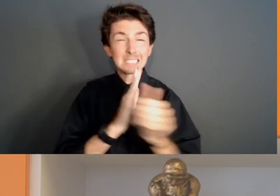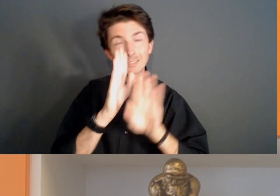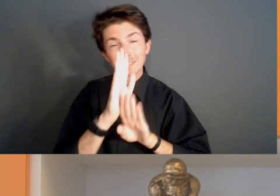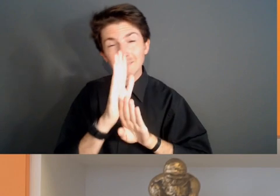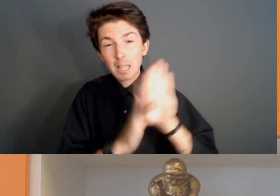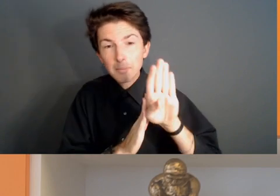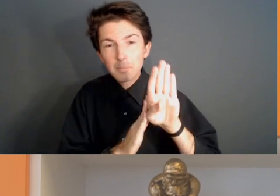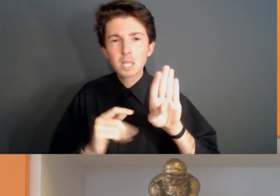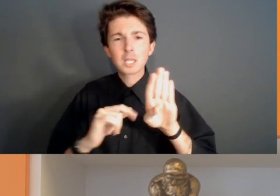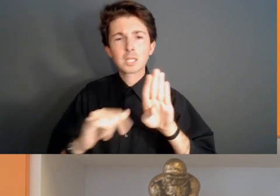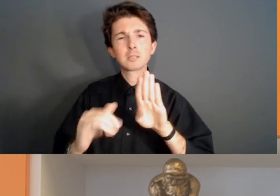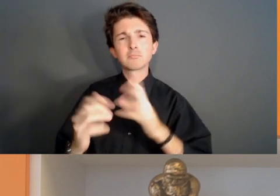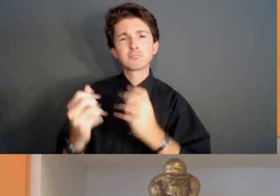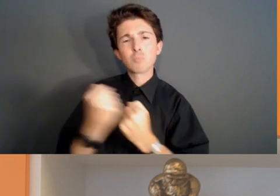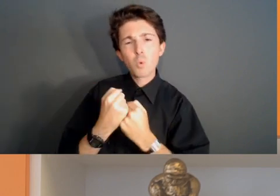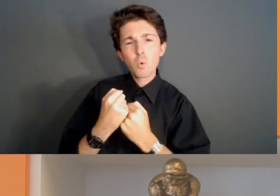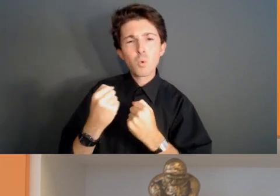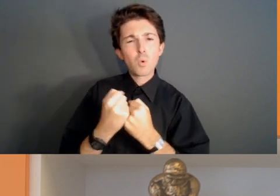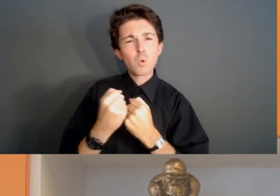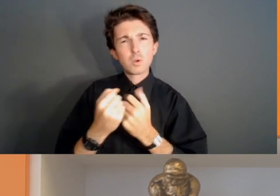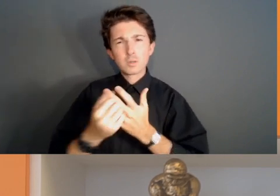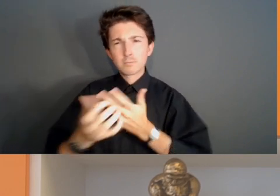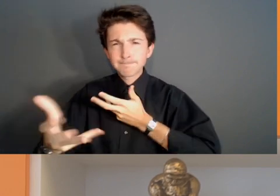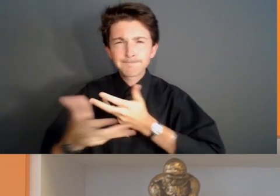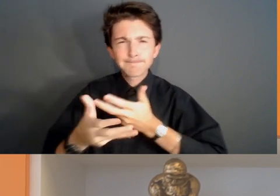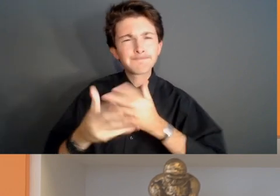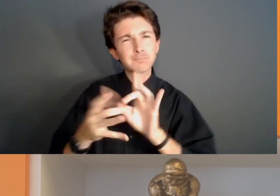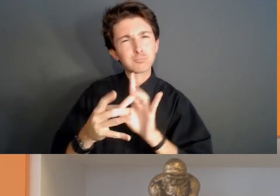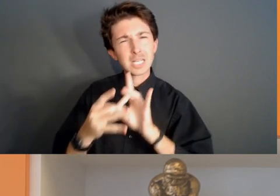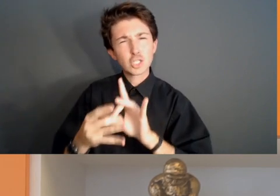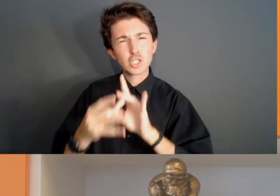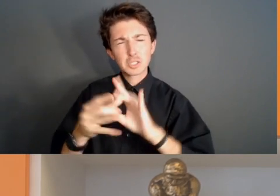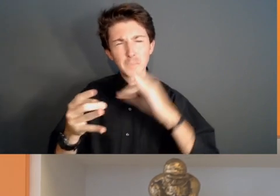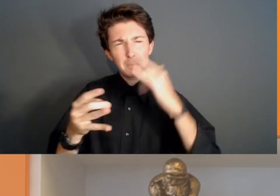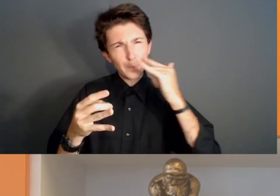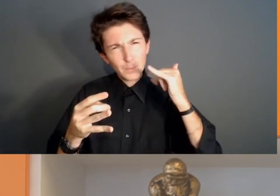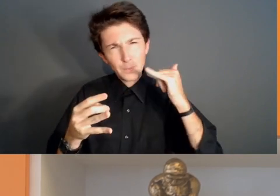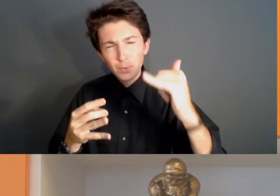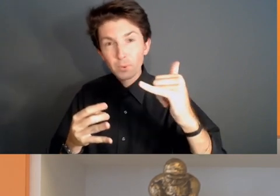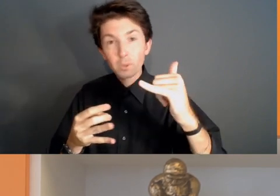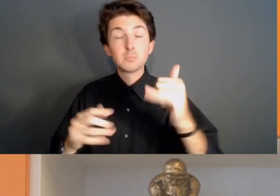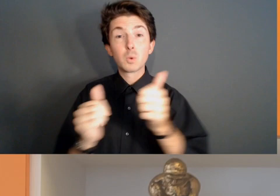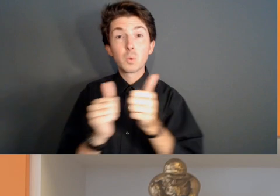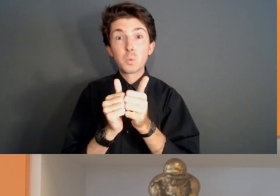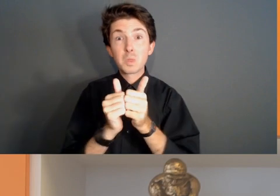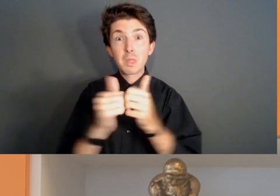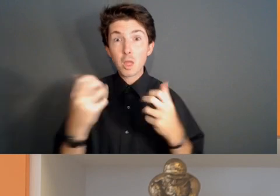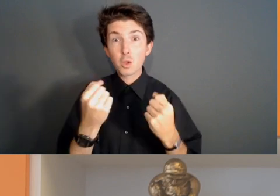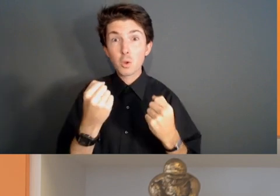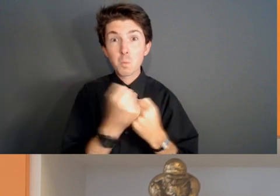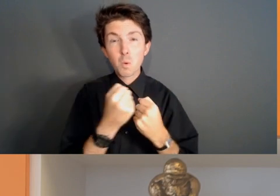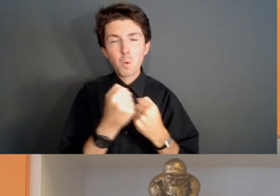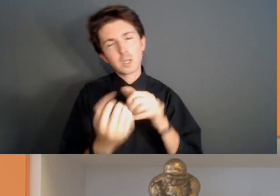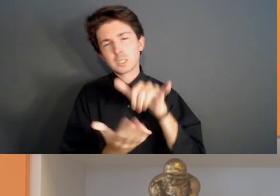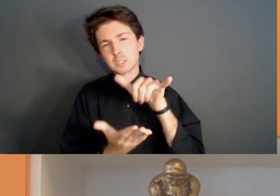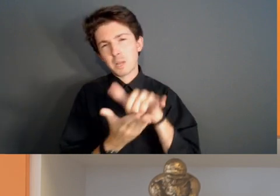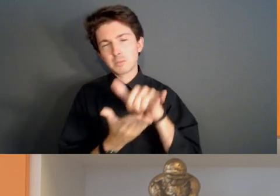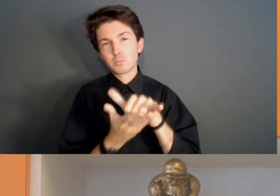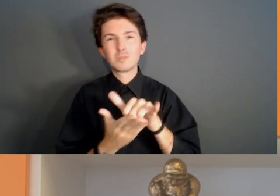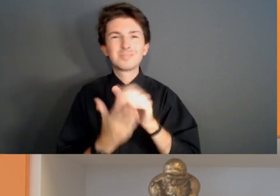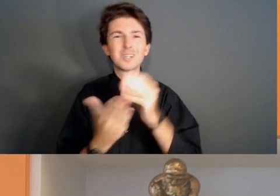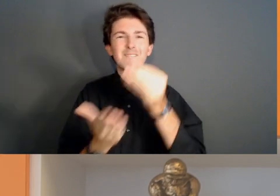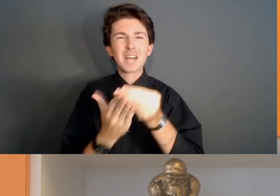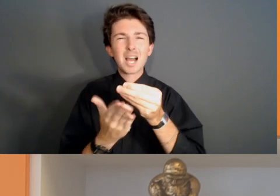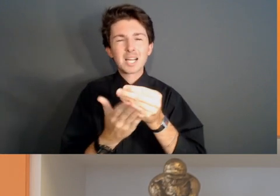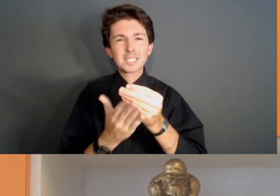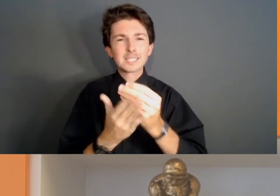built lasting partnerships with them in disability advocacy. We could not do this invaluable work without excellent support from